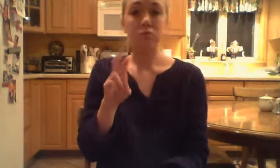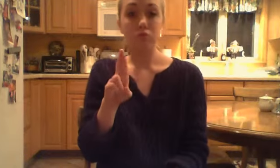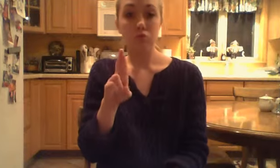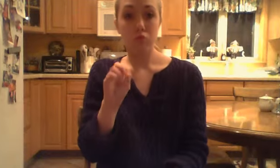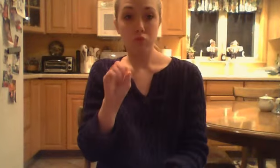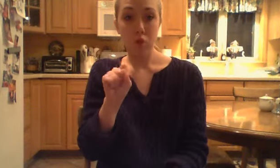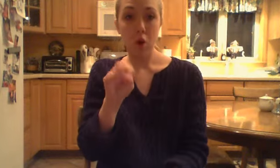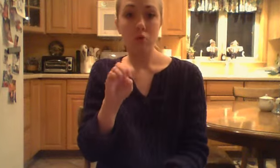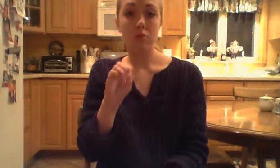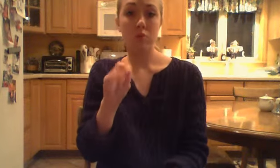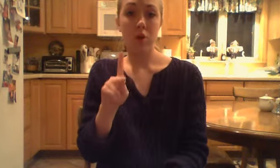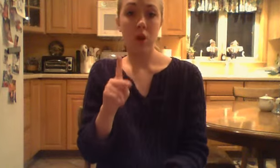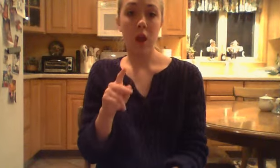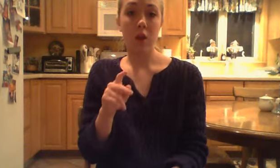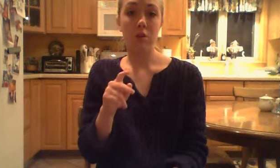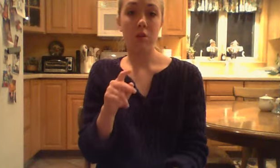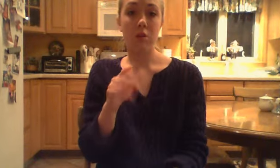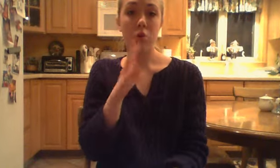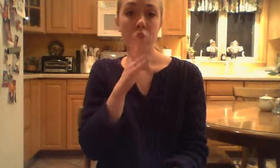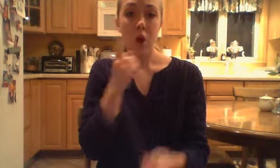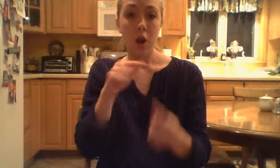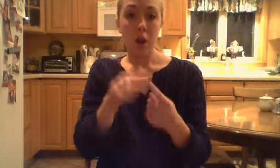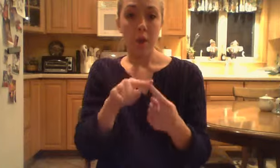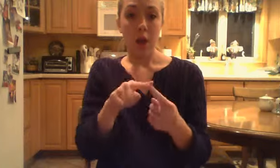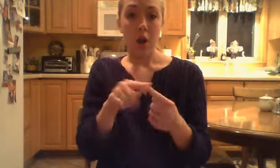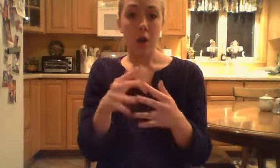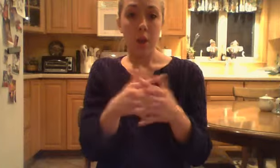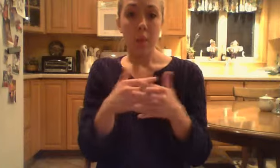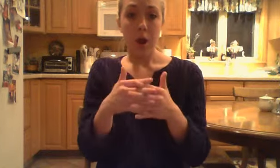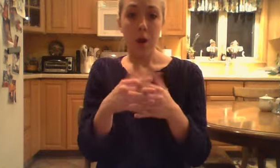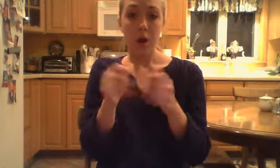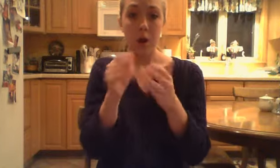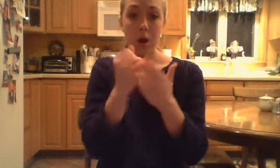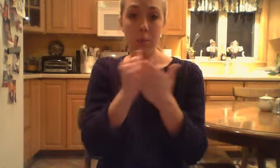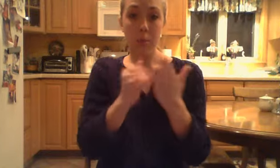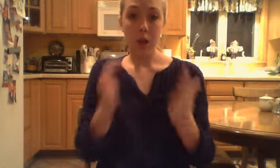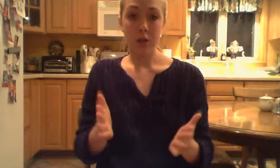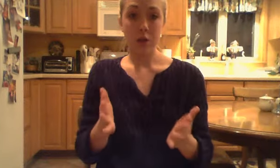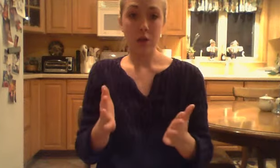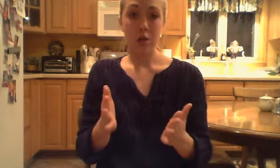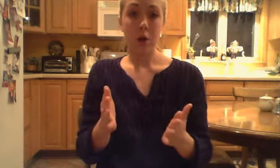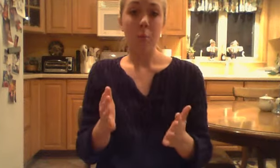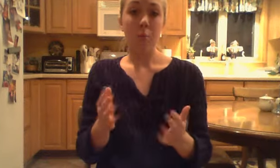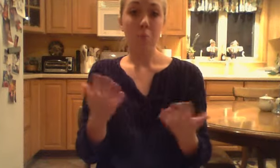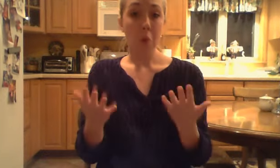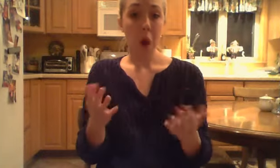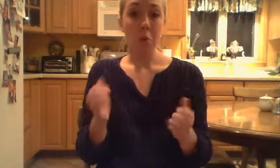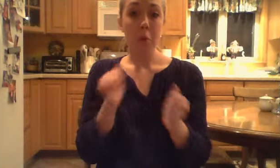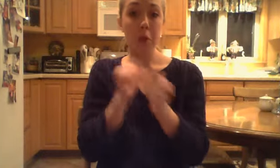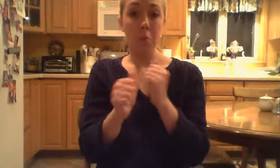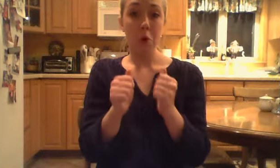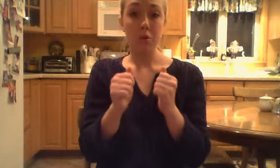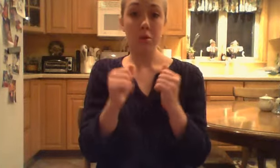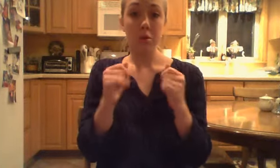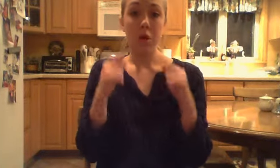American painter who was probably the most famous woman painter in the world. Drum